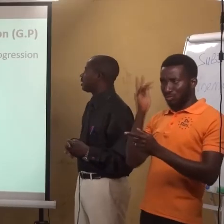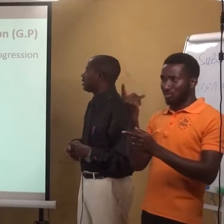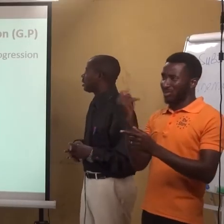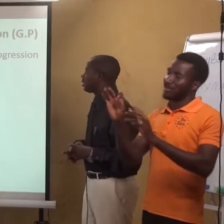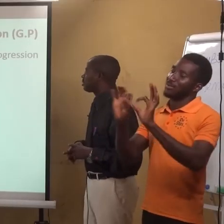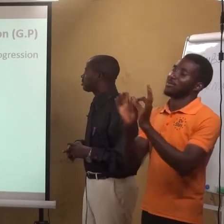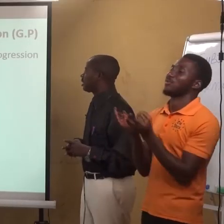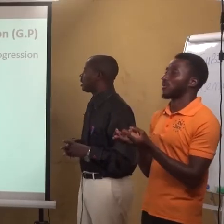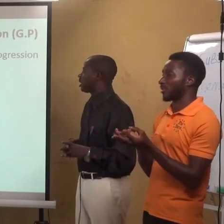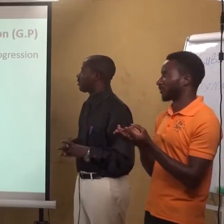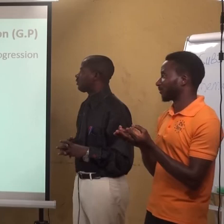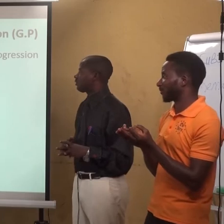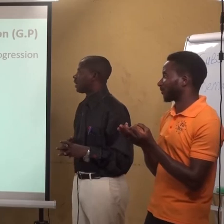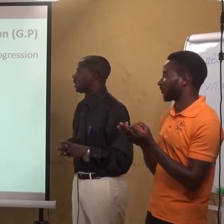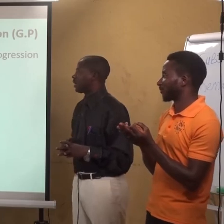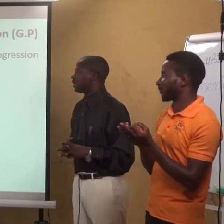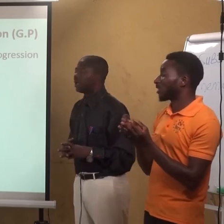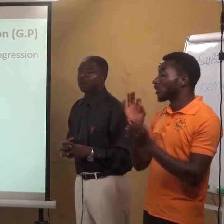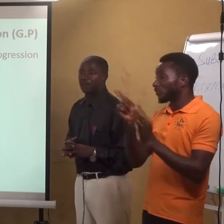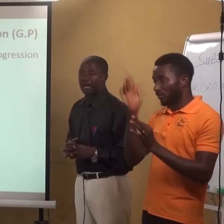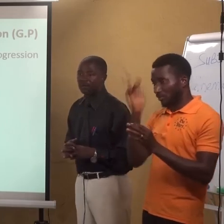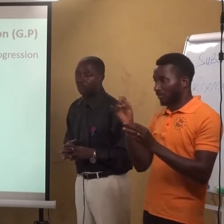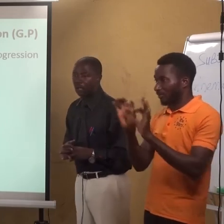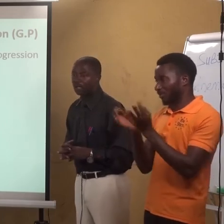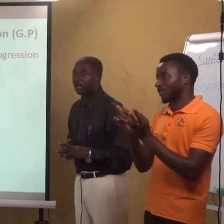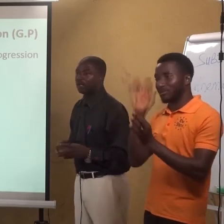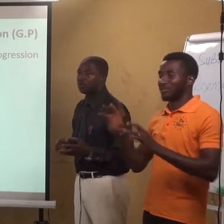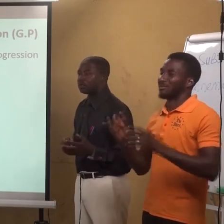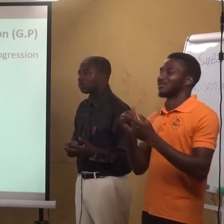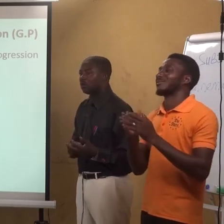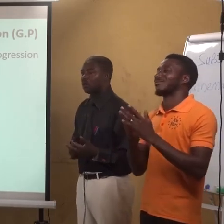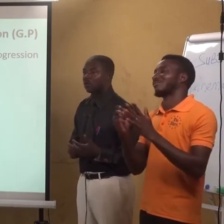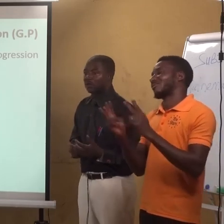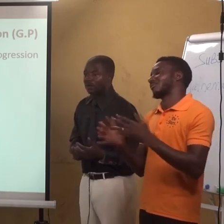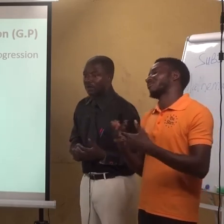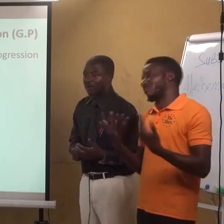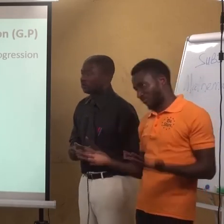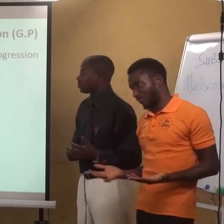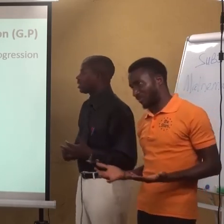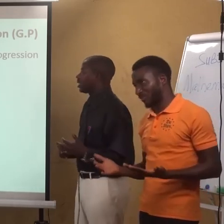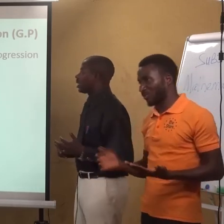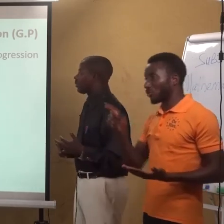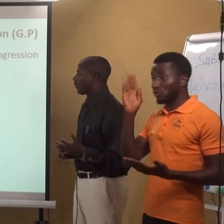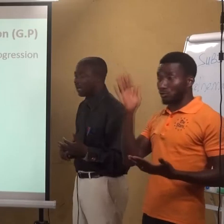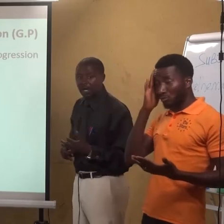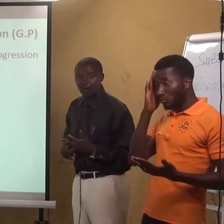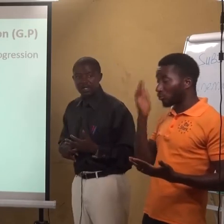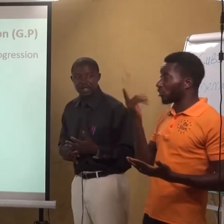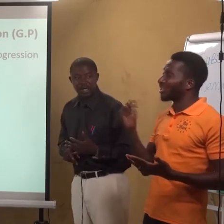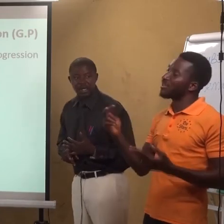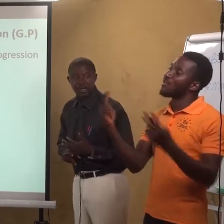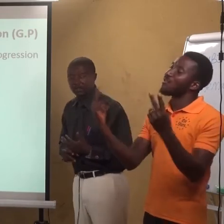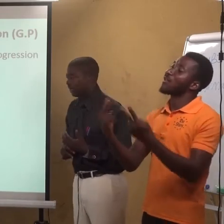Un equals to AR raised to the power n minus 1. You should know the variables where